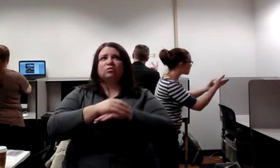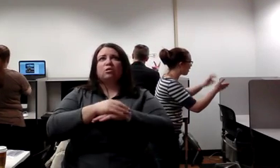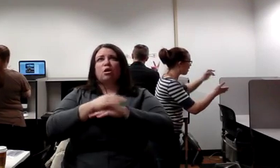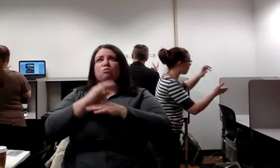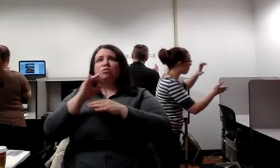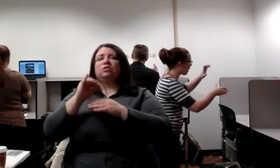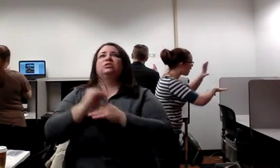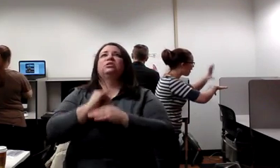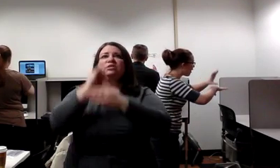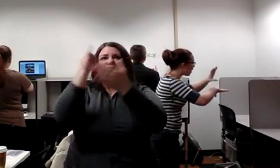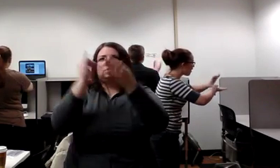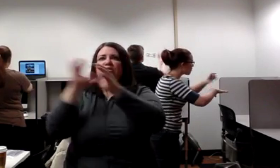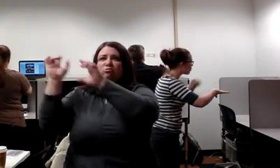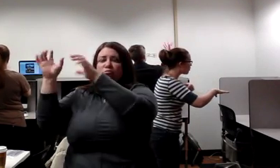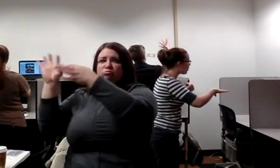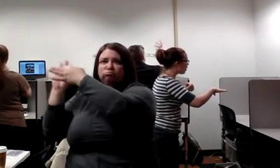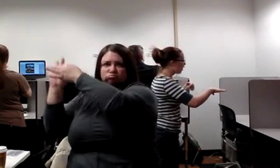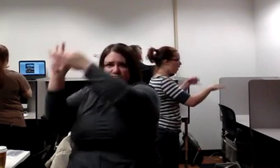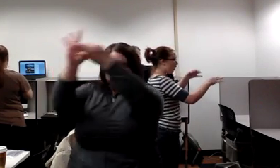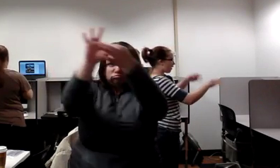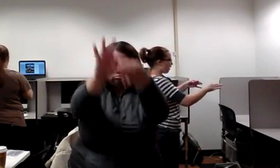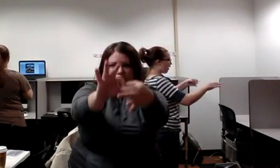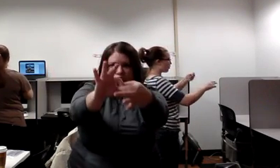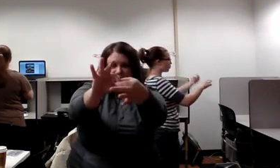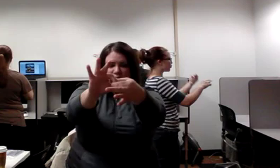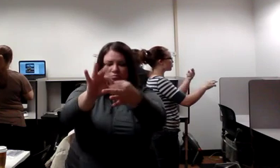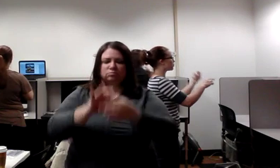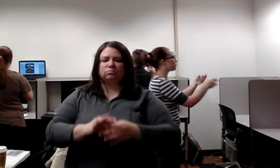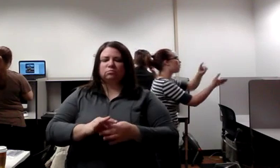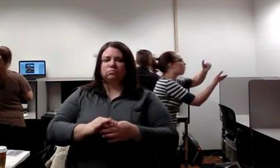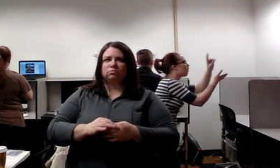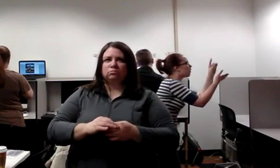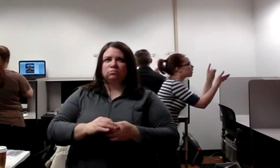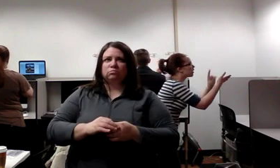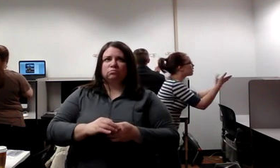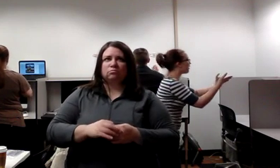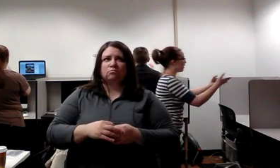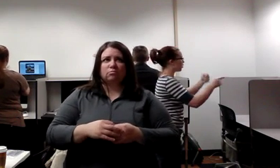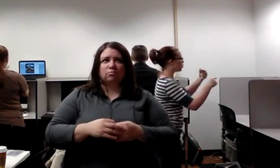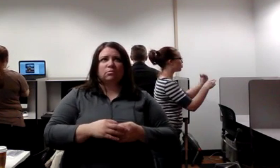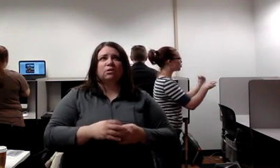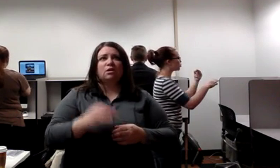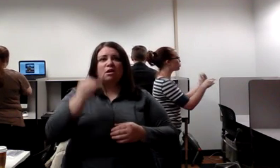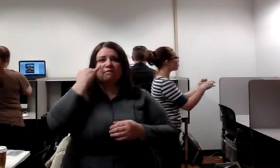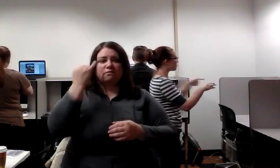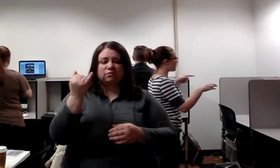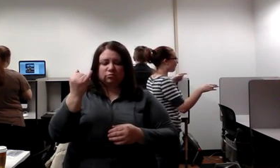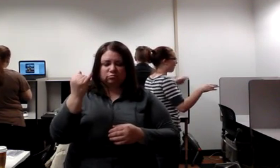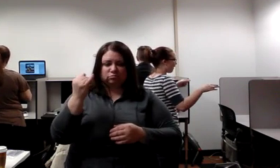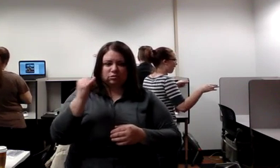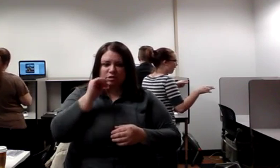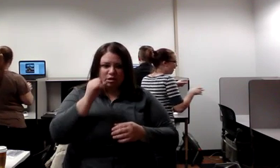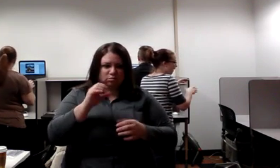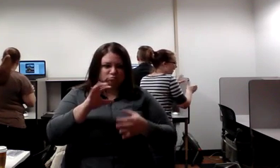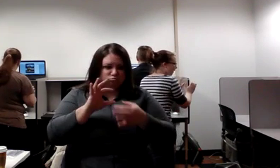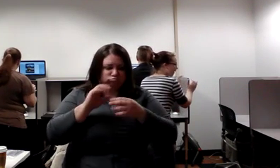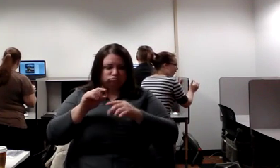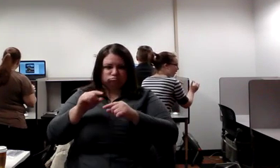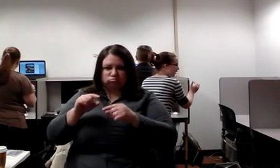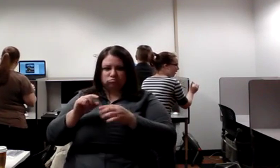was the first computer with beautiful typography. If I had never dropped in on that single course in college, the Mac would have never had